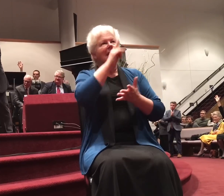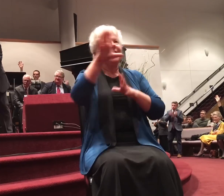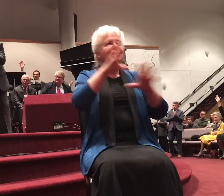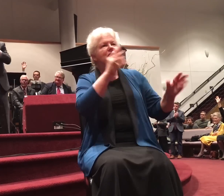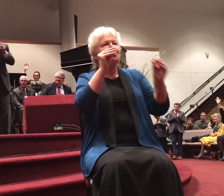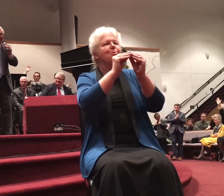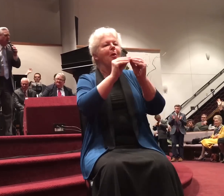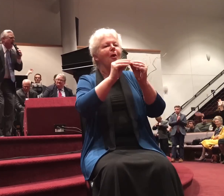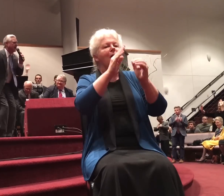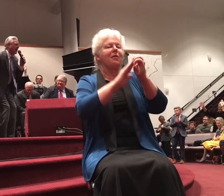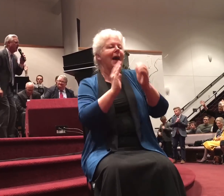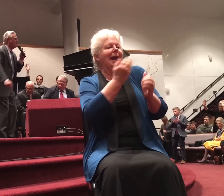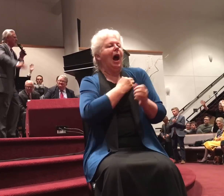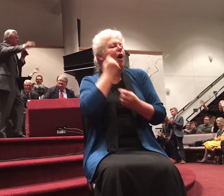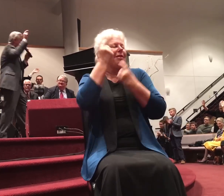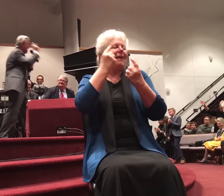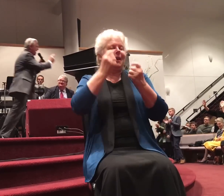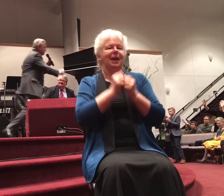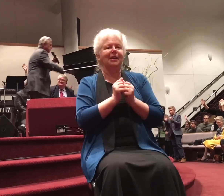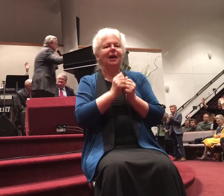more than what we're thinking right now.